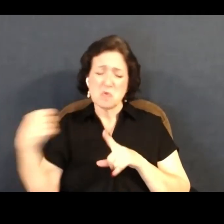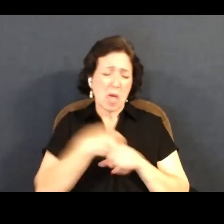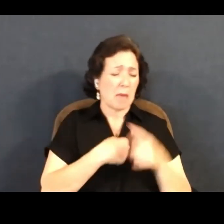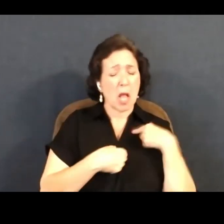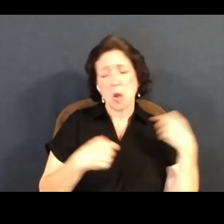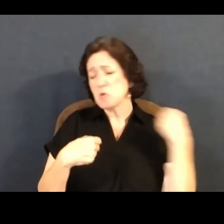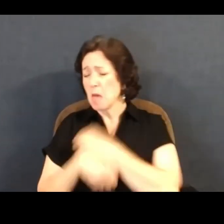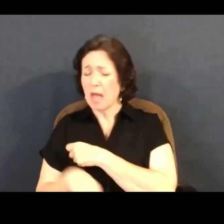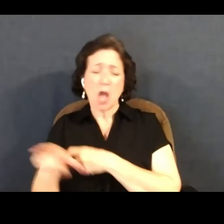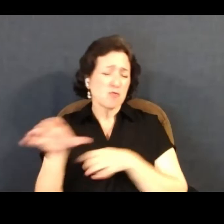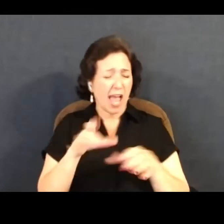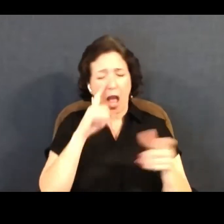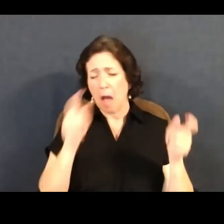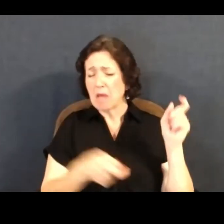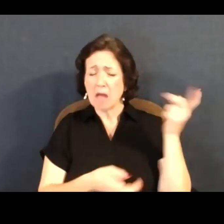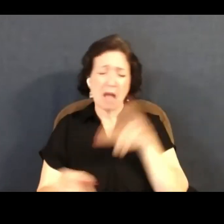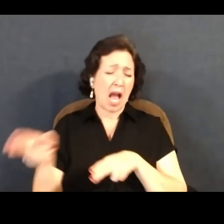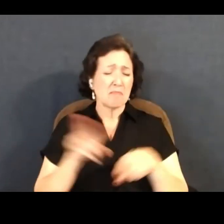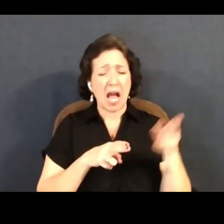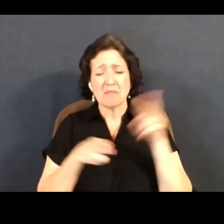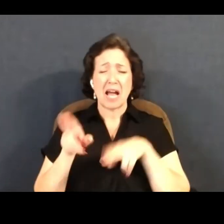did this. You did that. It's not fair."